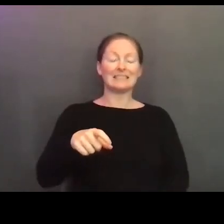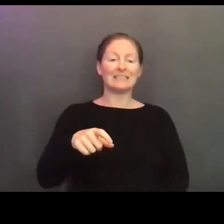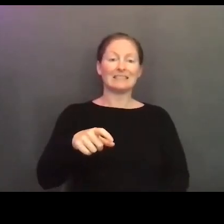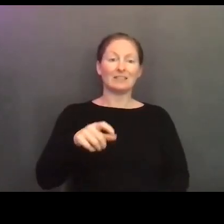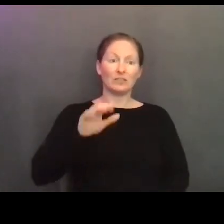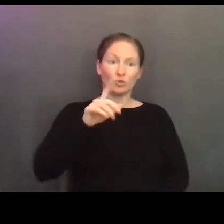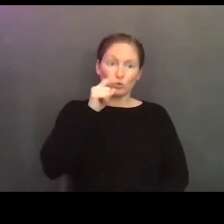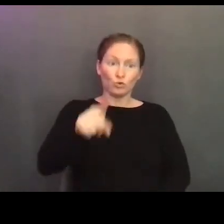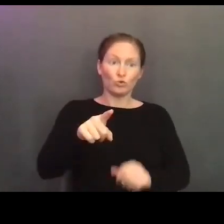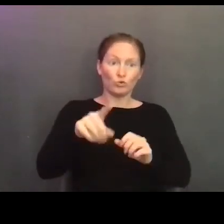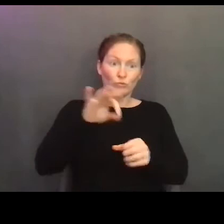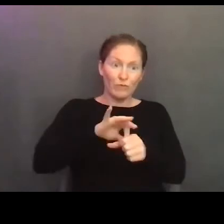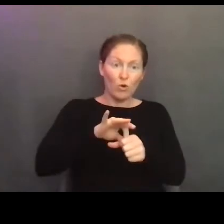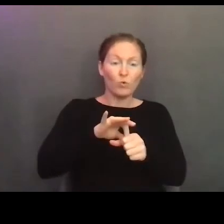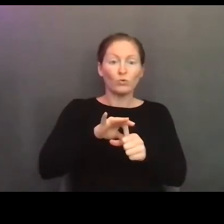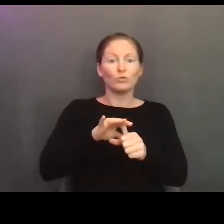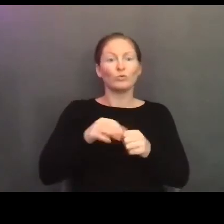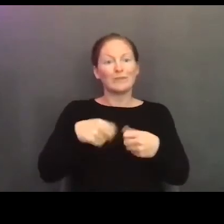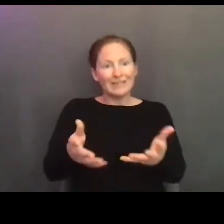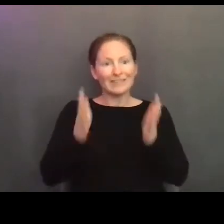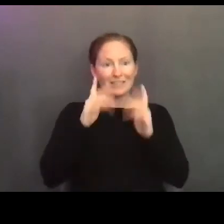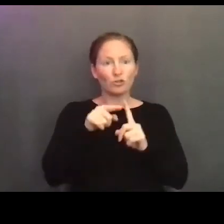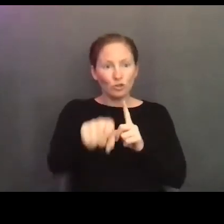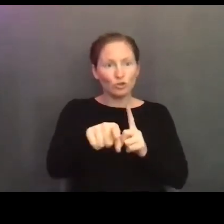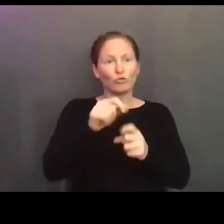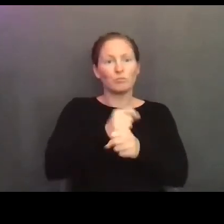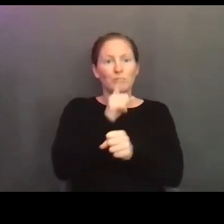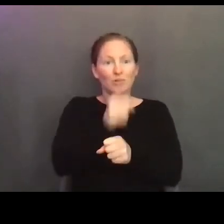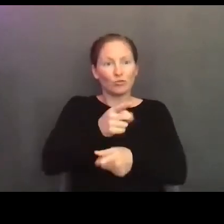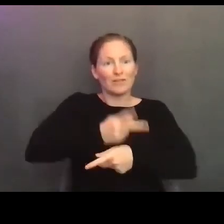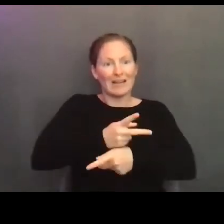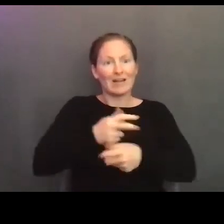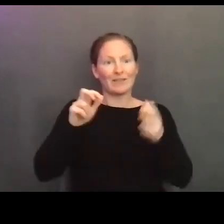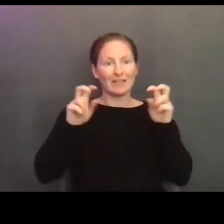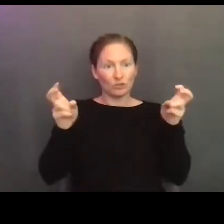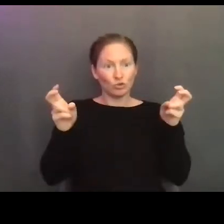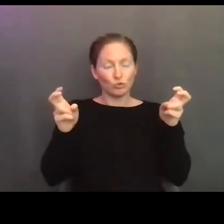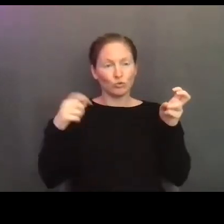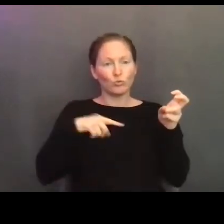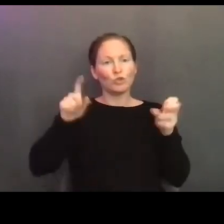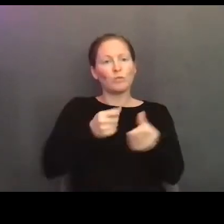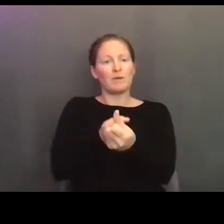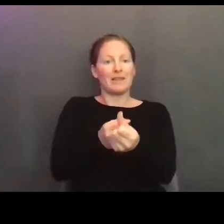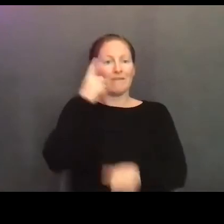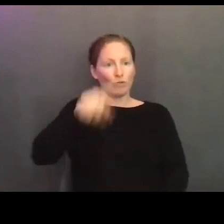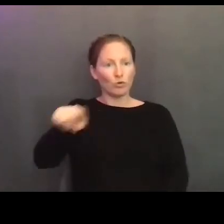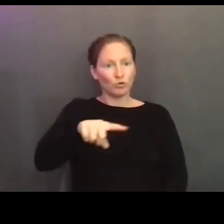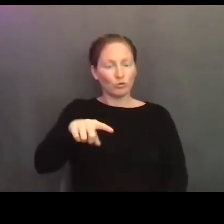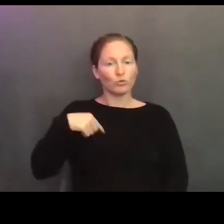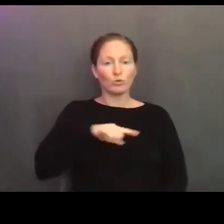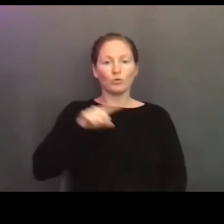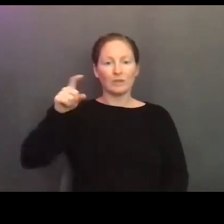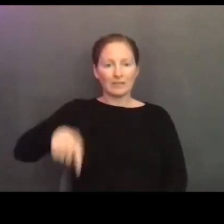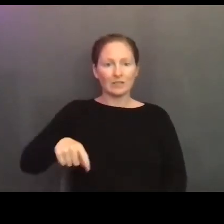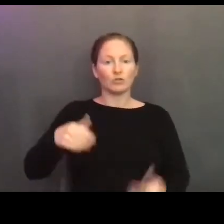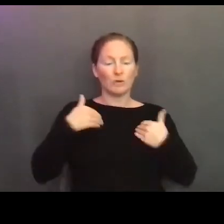necessary attention and take care of the issues that it is, we should be there for you. And what we need to do is have enough ways. For some reason,